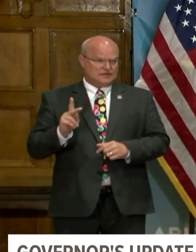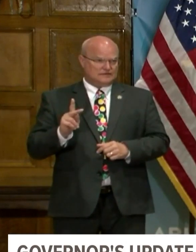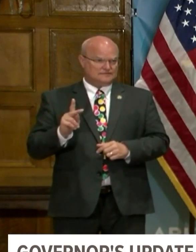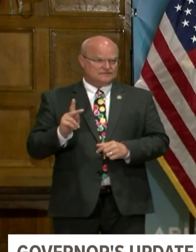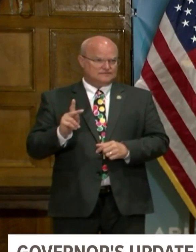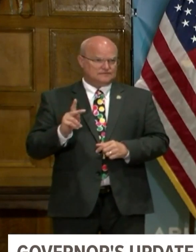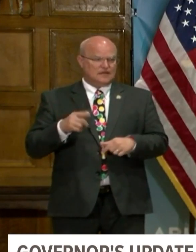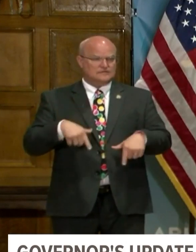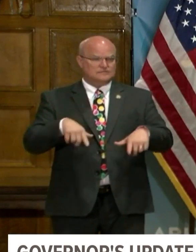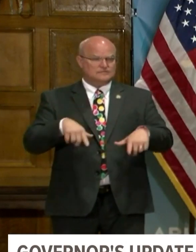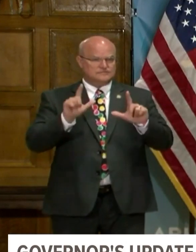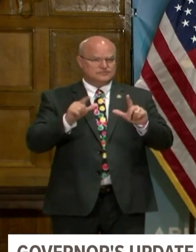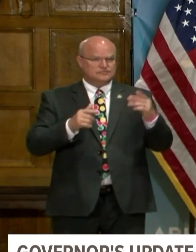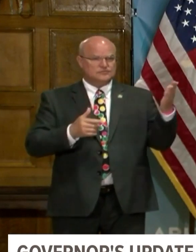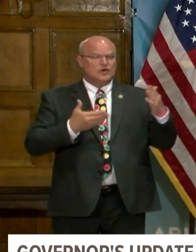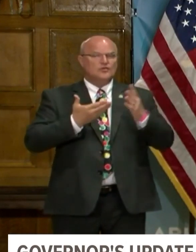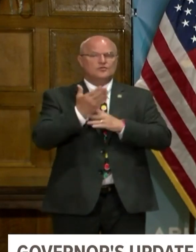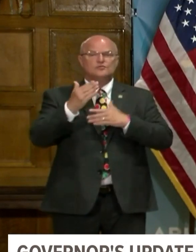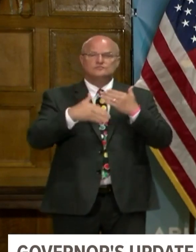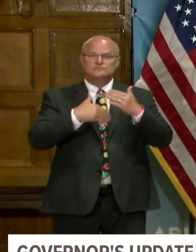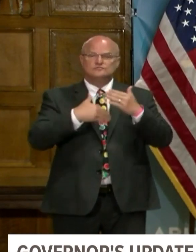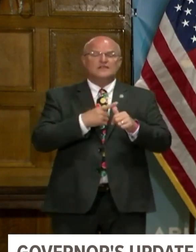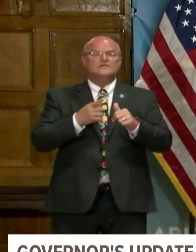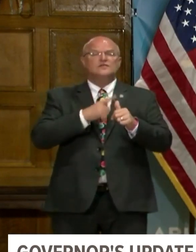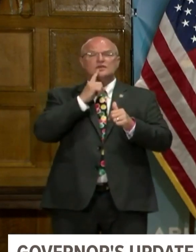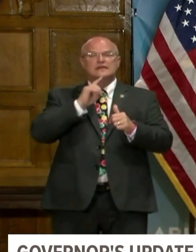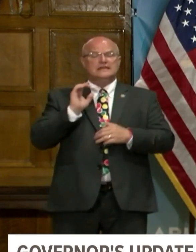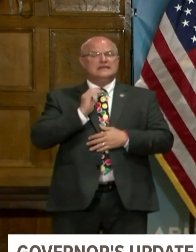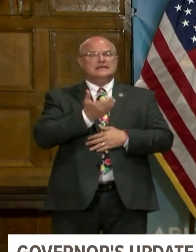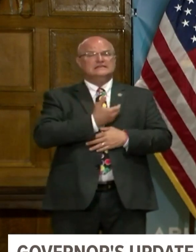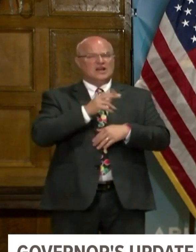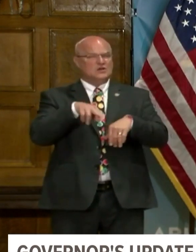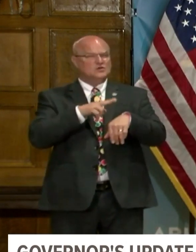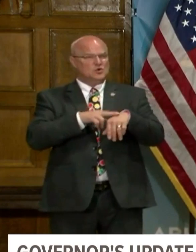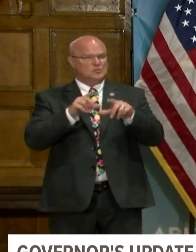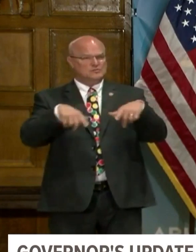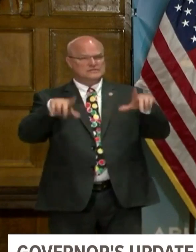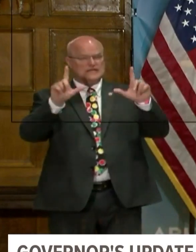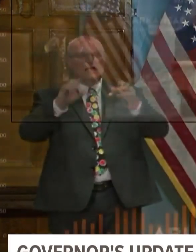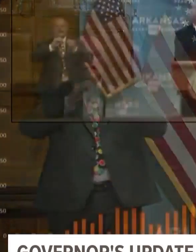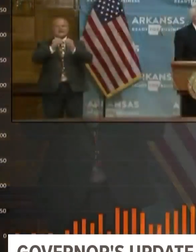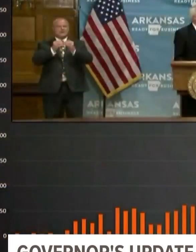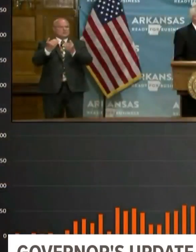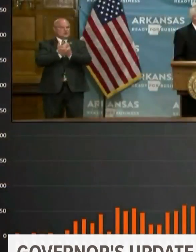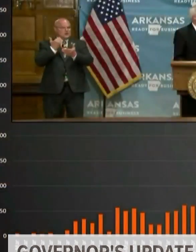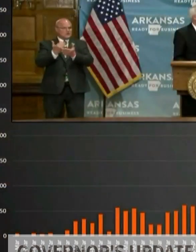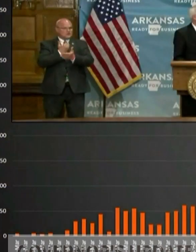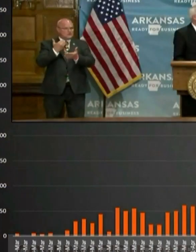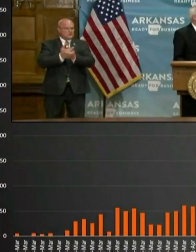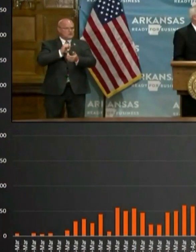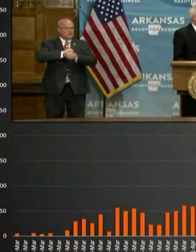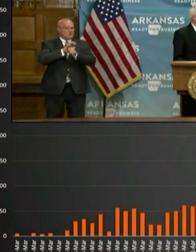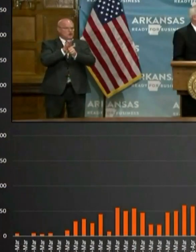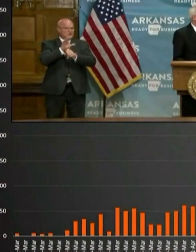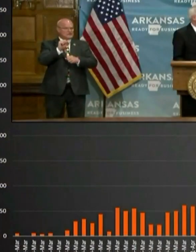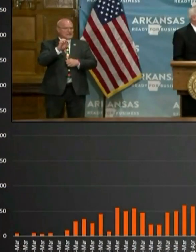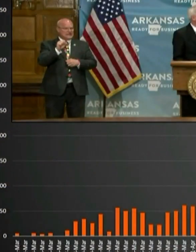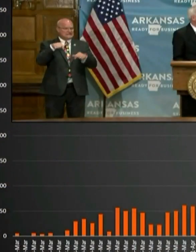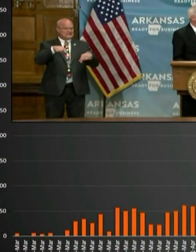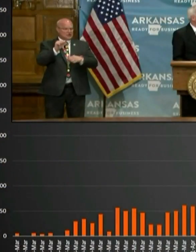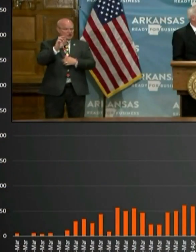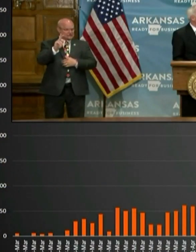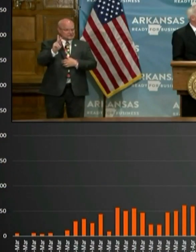we'll go quickly through the slides. The first usual slide on the number of new COVID cases